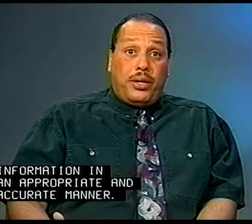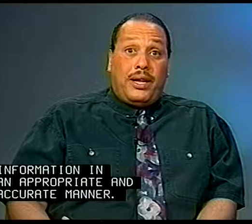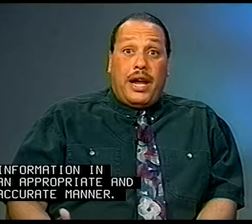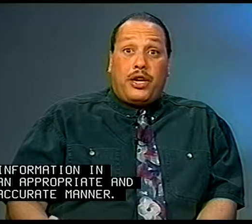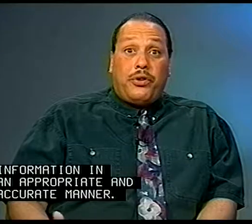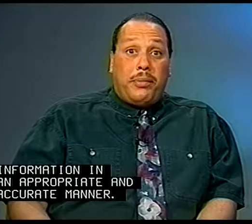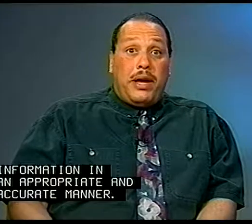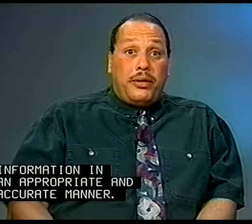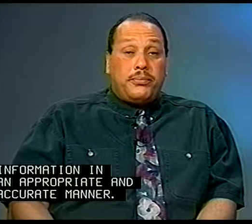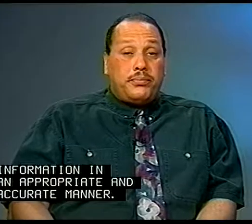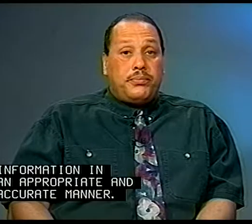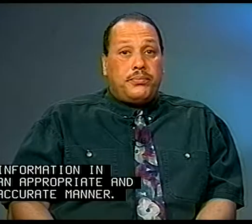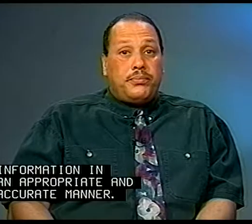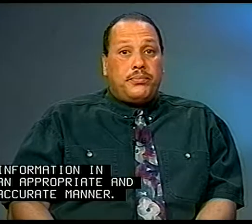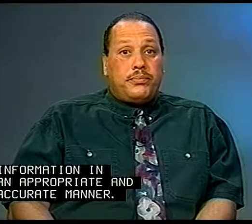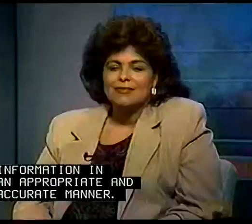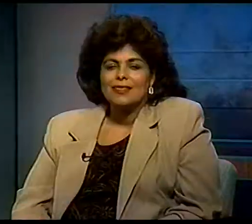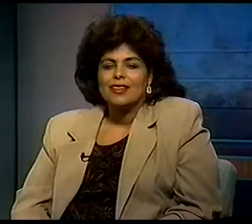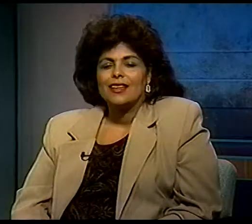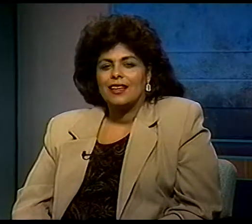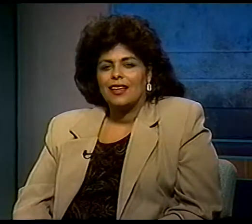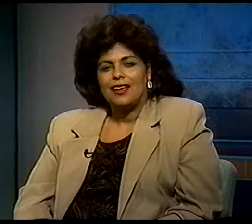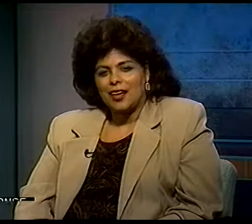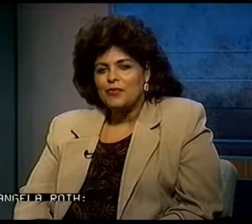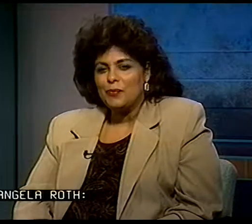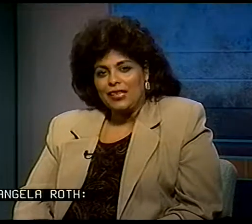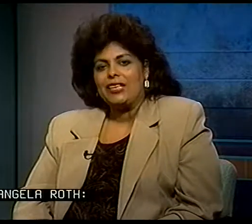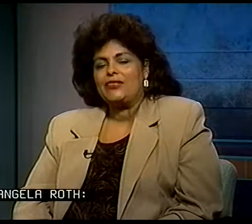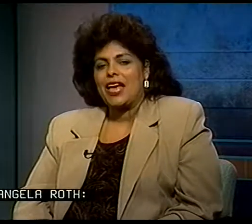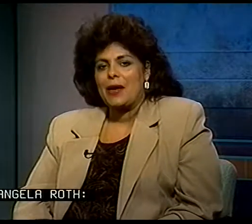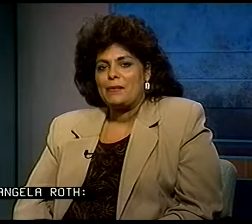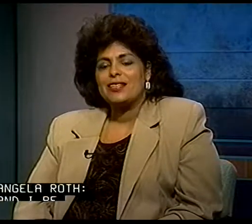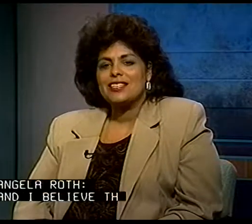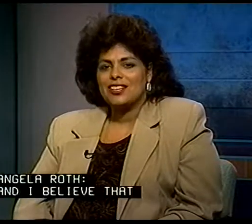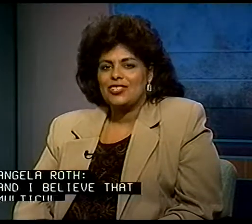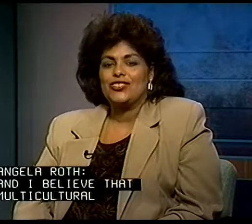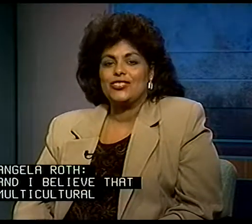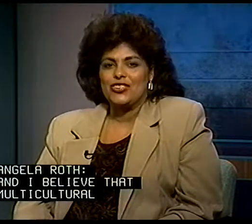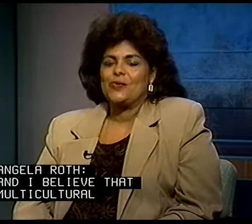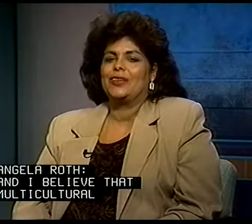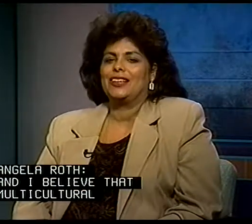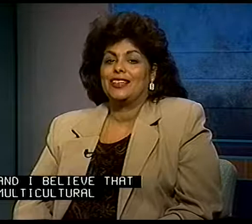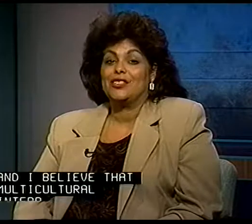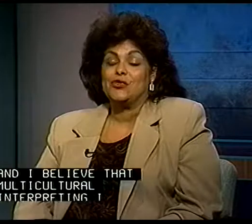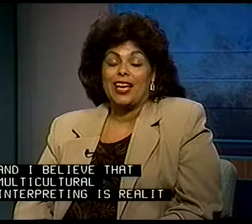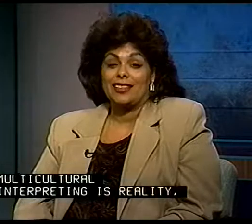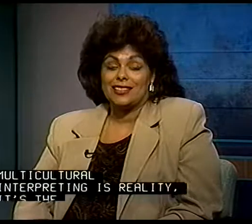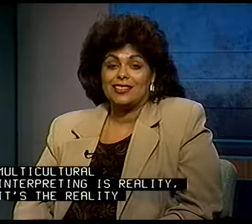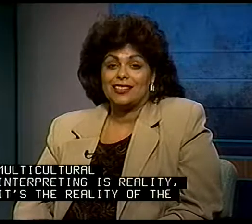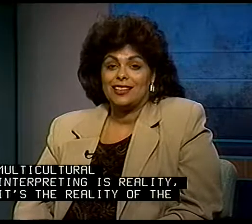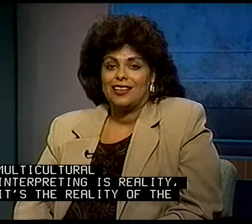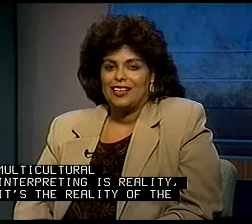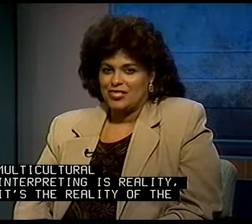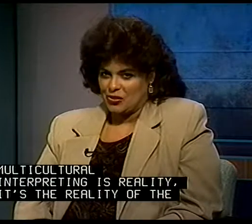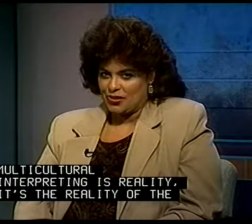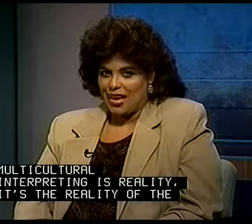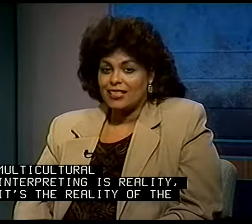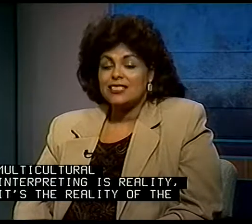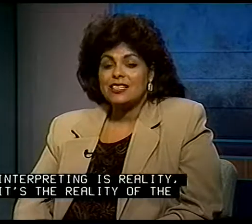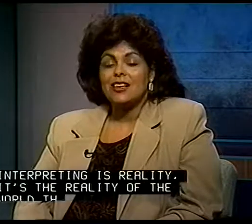and accurate manner. And I believe that multicultural interpreting is reality. It's the reality of